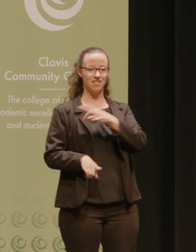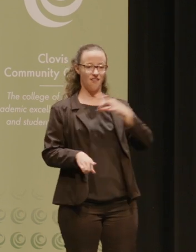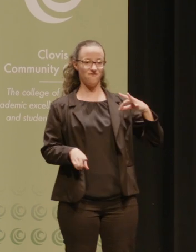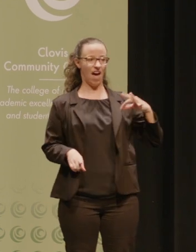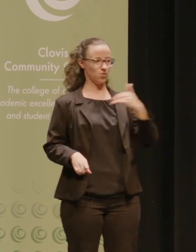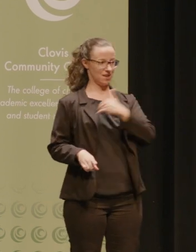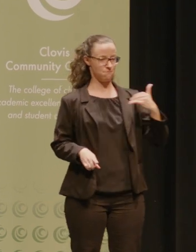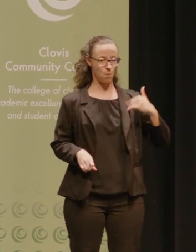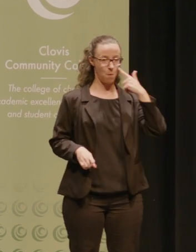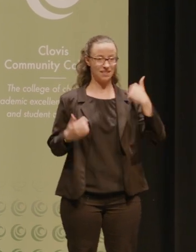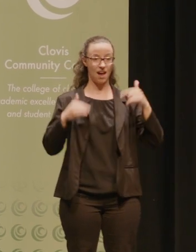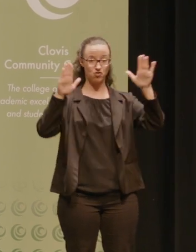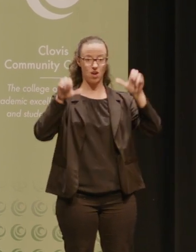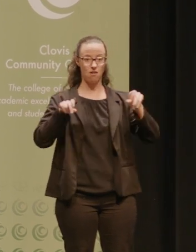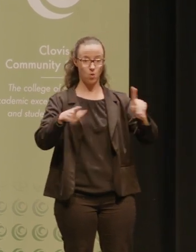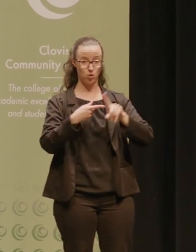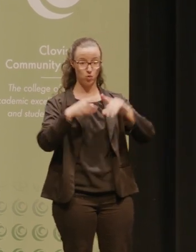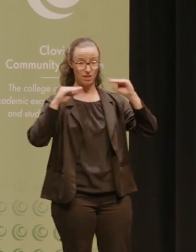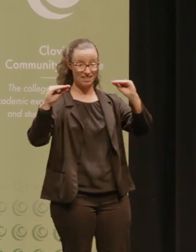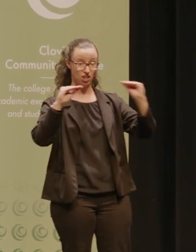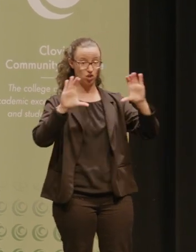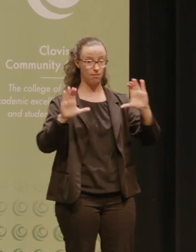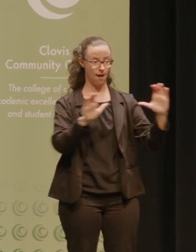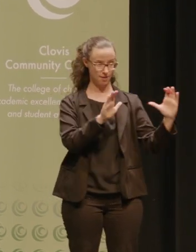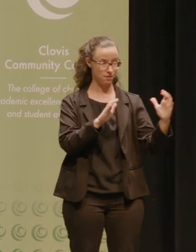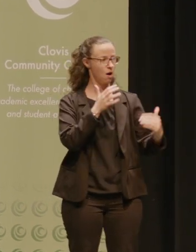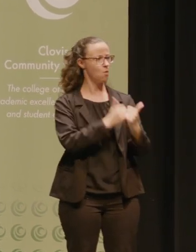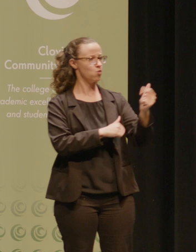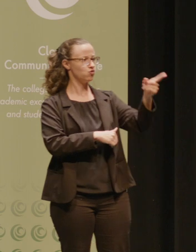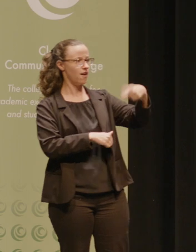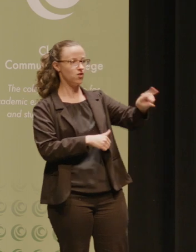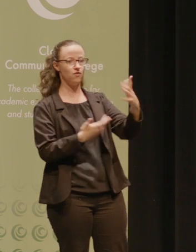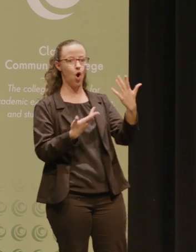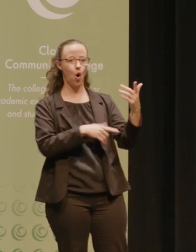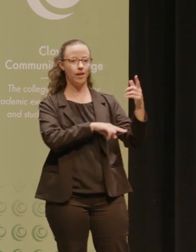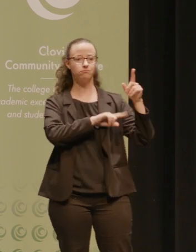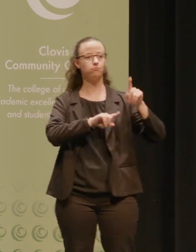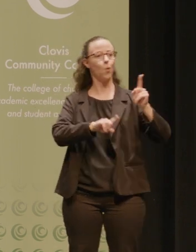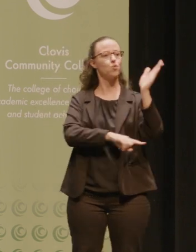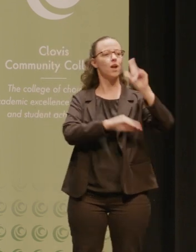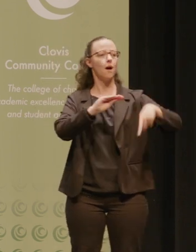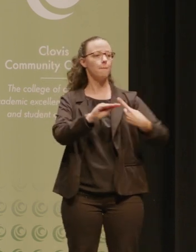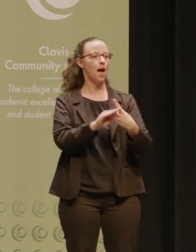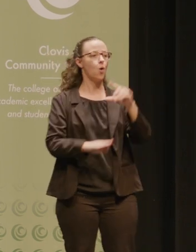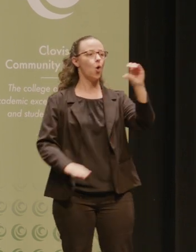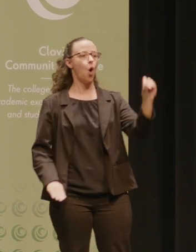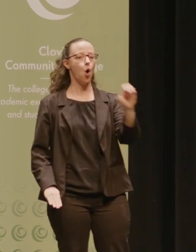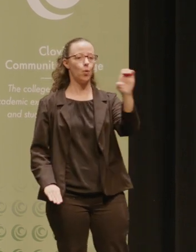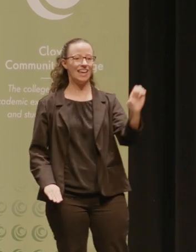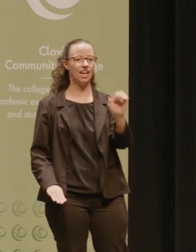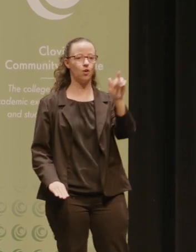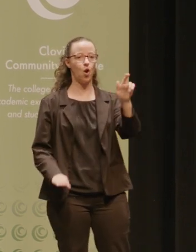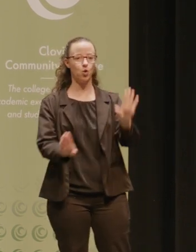the great opportunity to be able to teach classes. Most of you have probably been to a presentation on open educational resources, OER, so